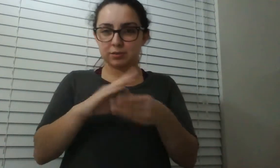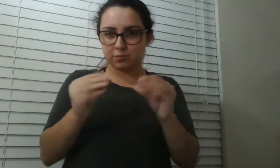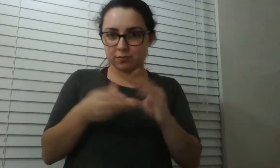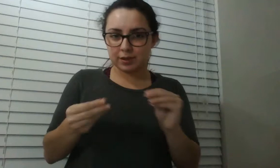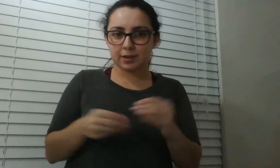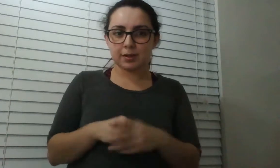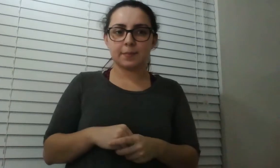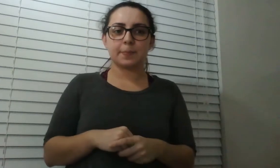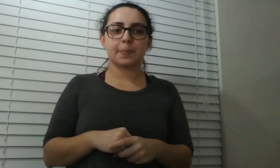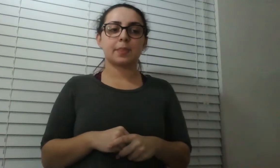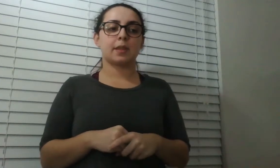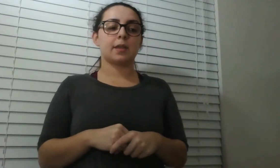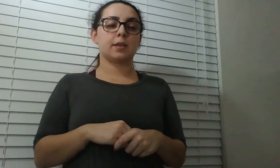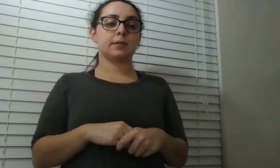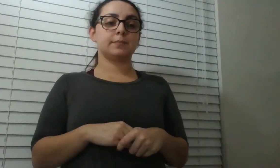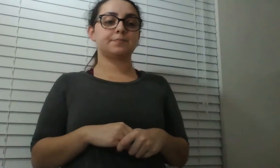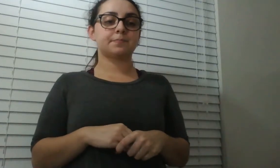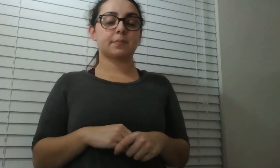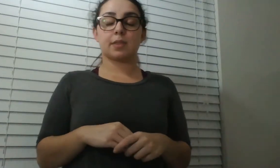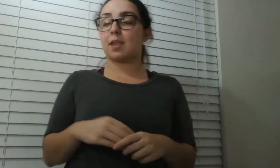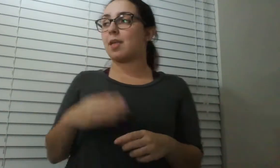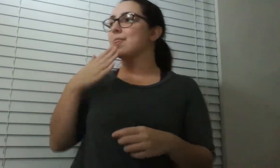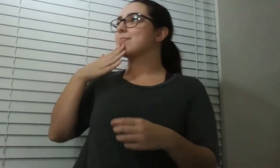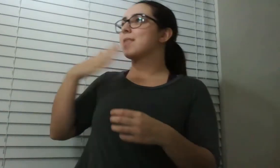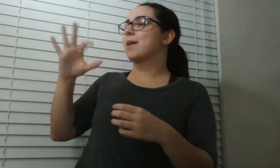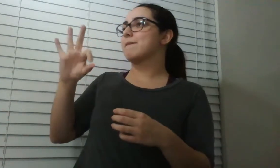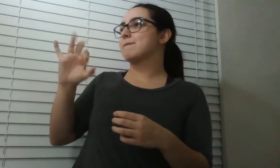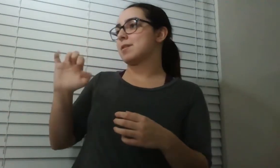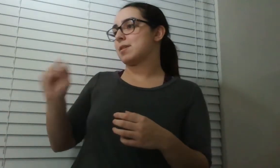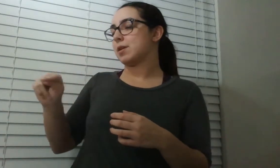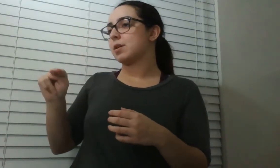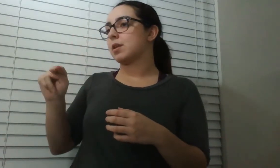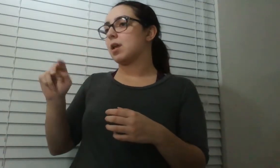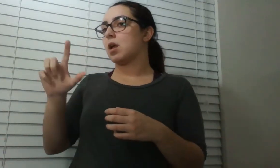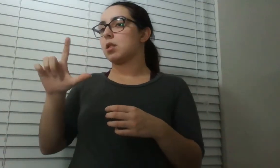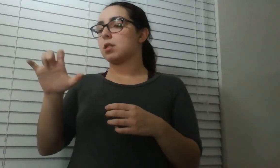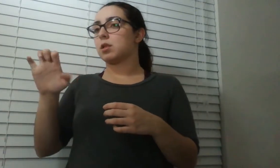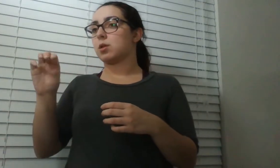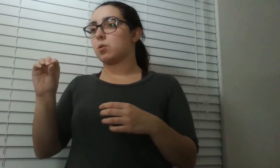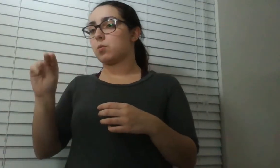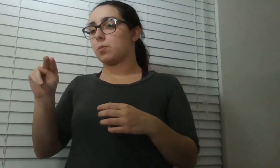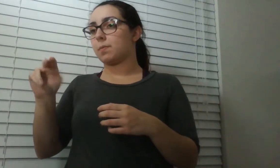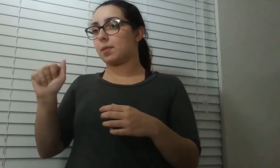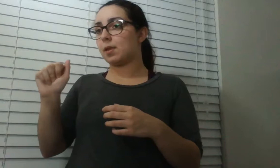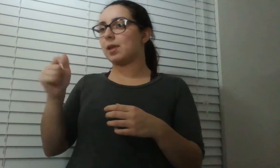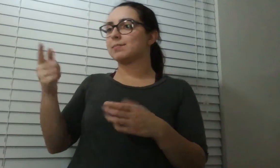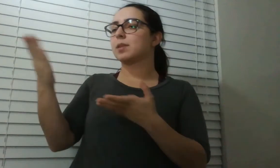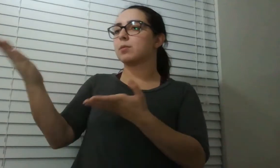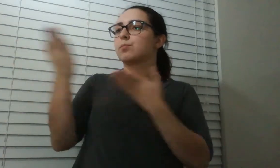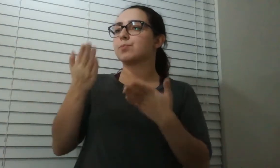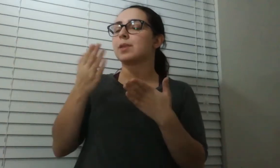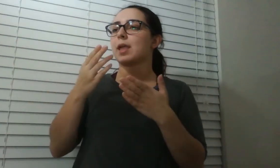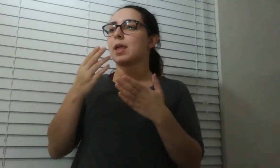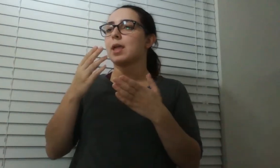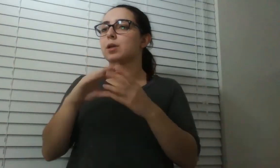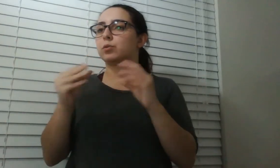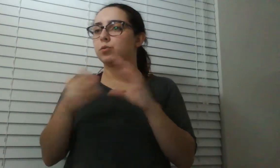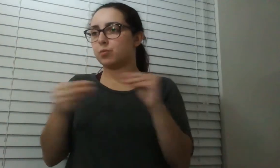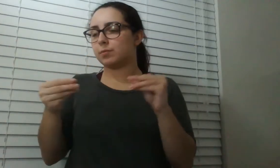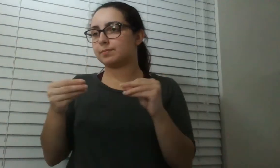Leota, who provided us with much of the tape you just heard of Rick and well, pretty much the whole thing. He is doing a documentary, which is why he's